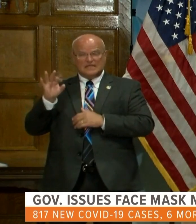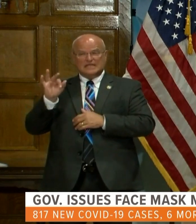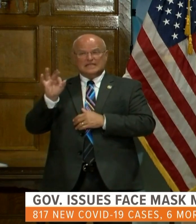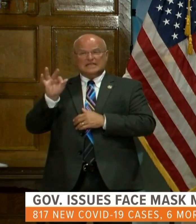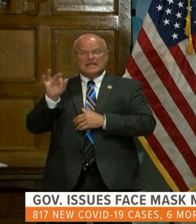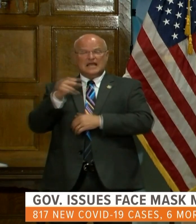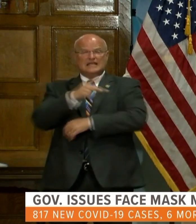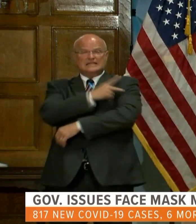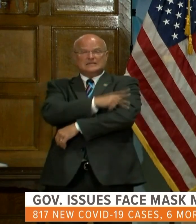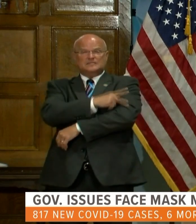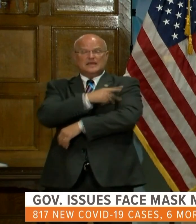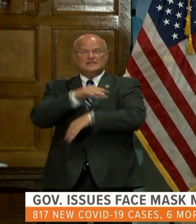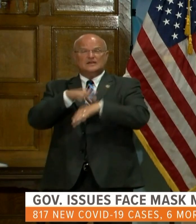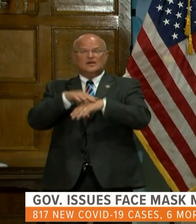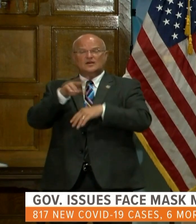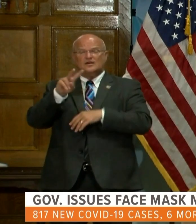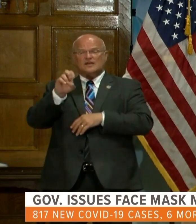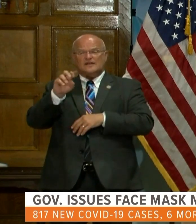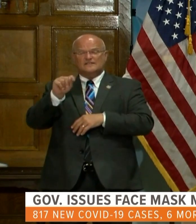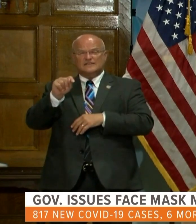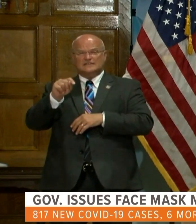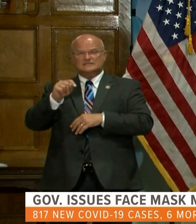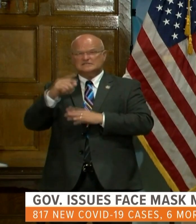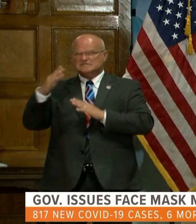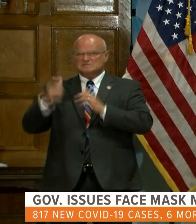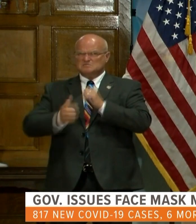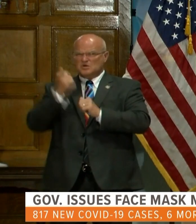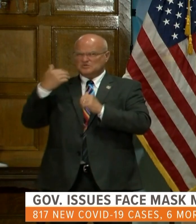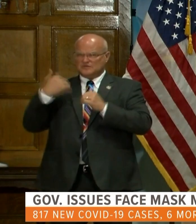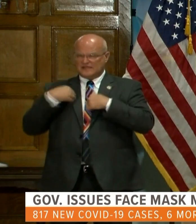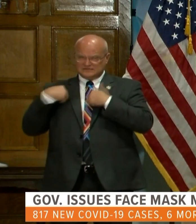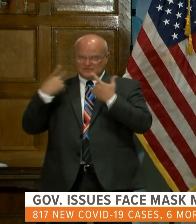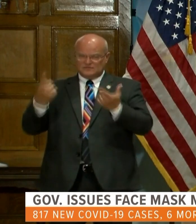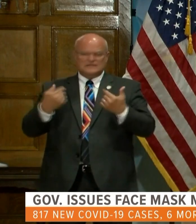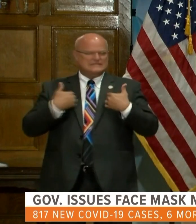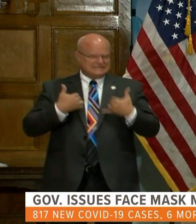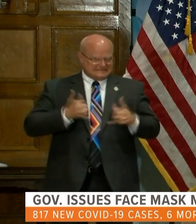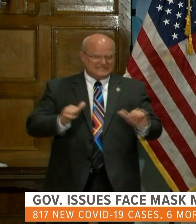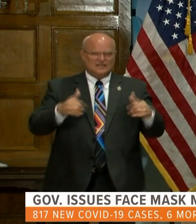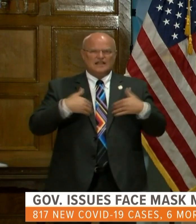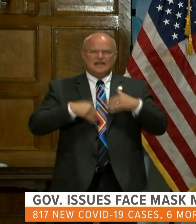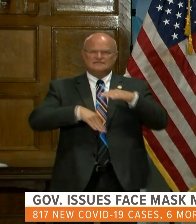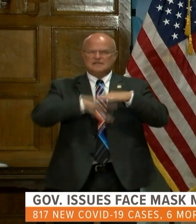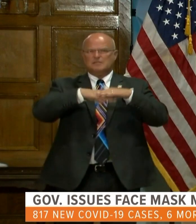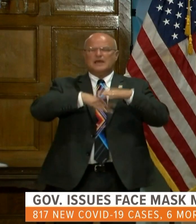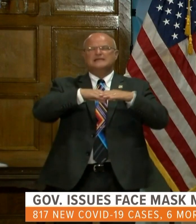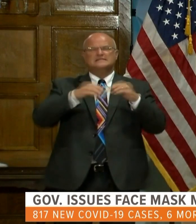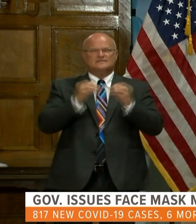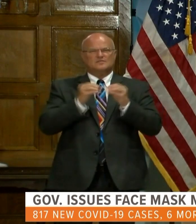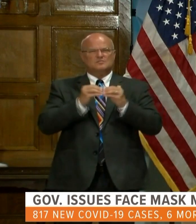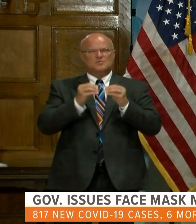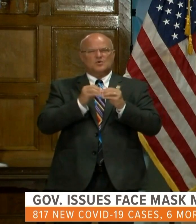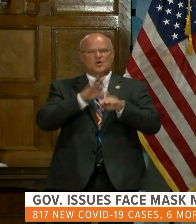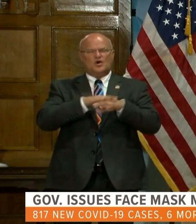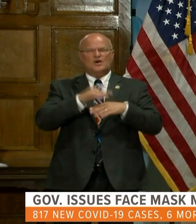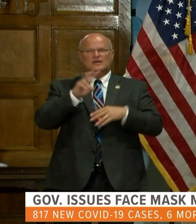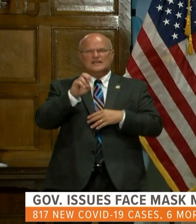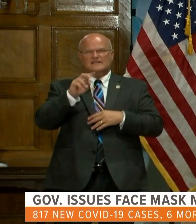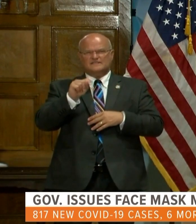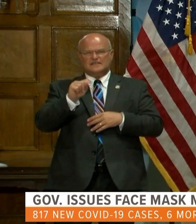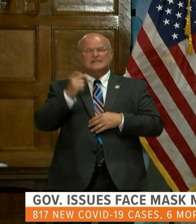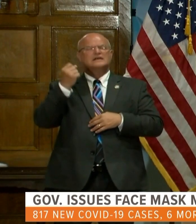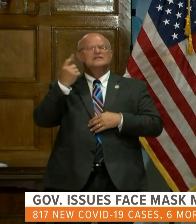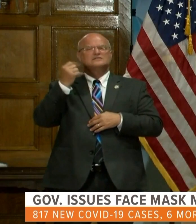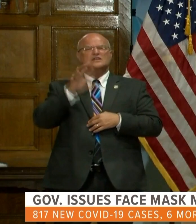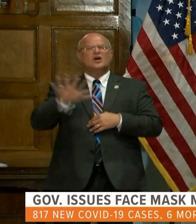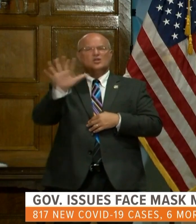19 patients on ventilators, which is the most we've had so far. We still have plenty of ventilator capacity at Baptist Health, and also I understand that's the case